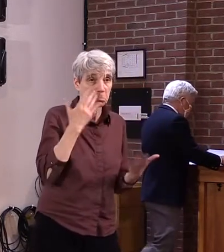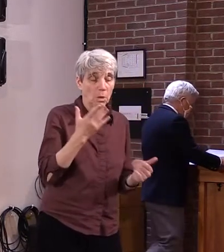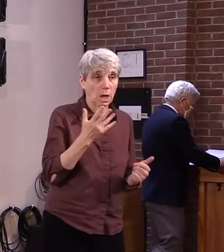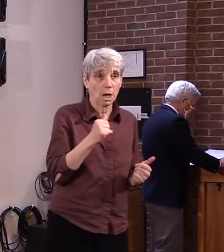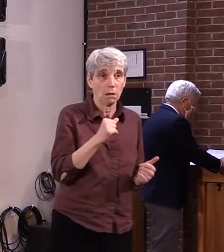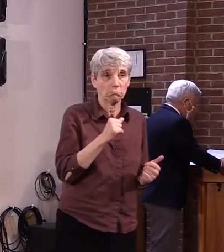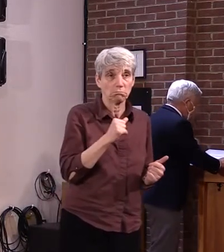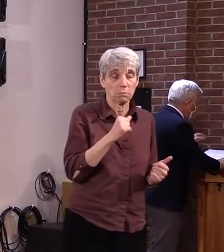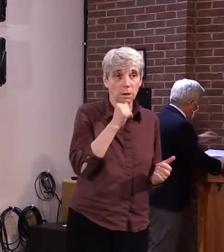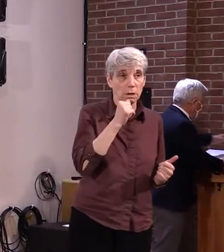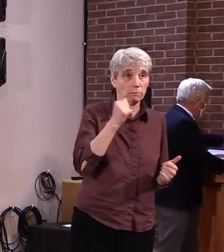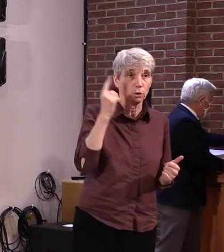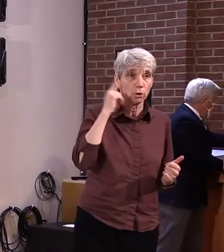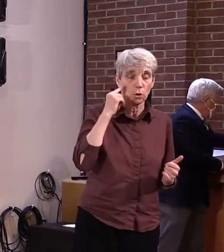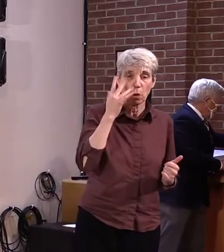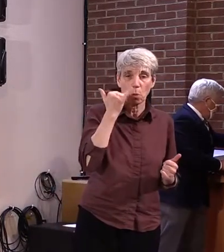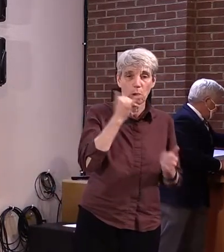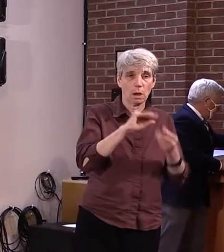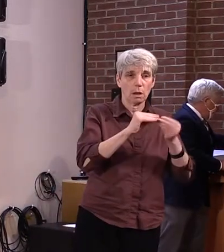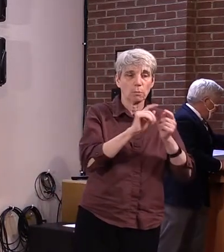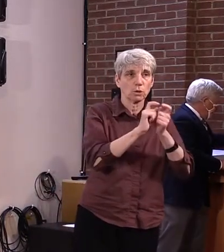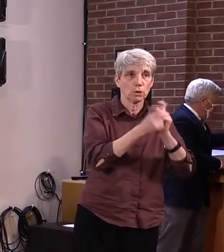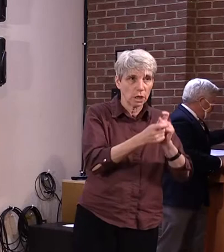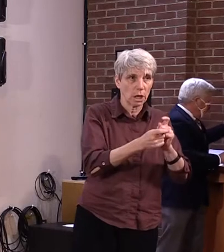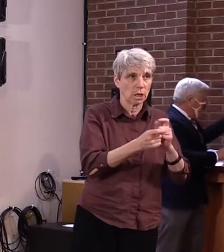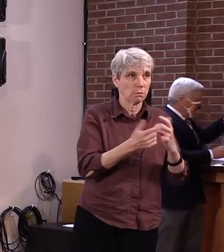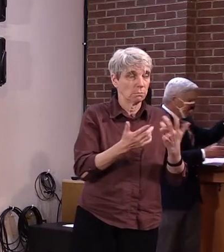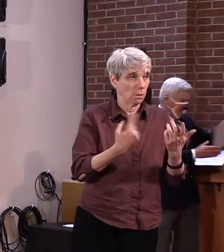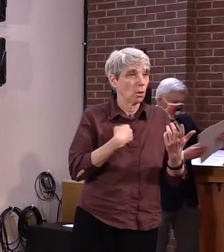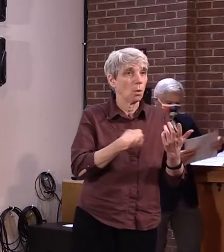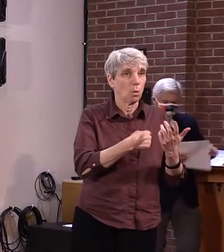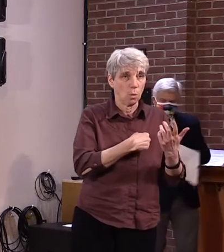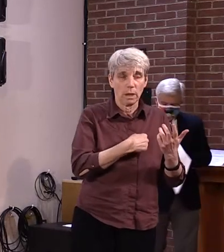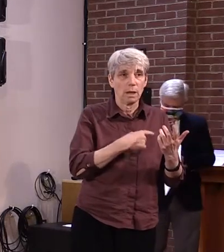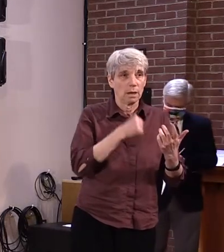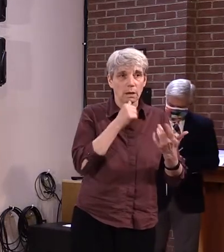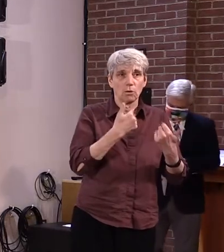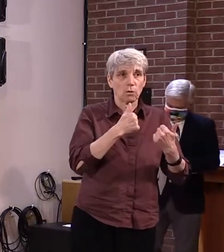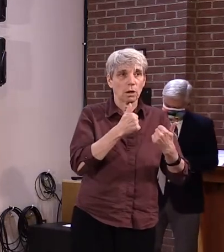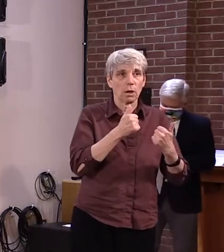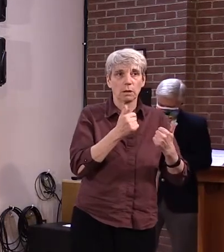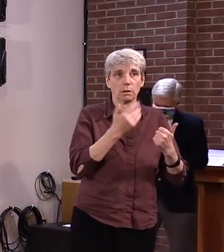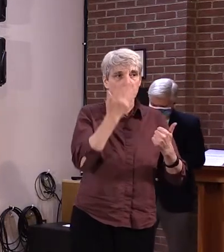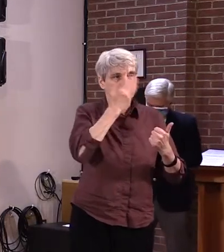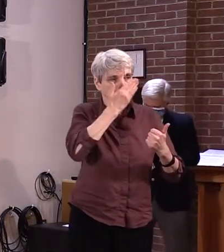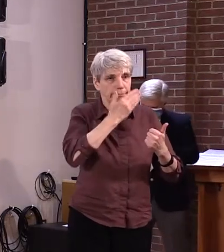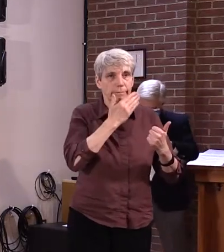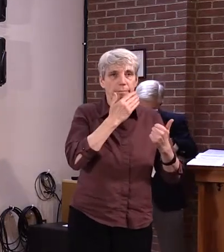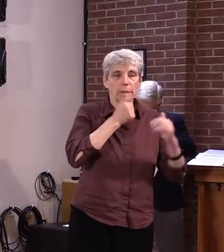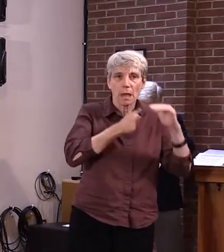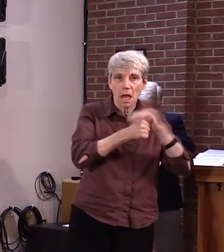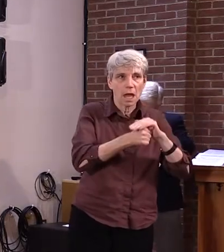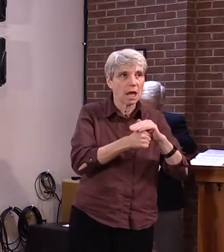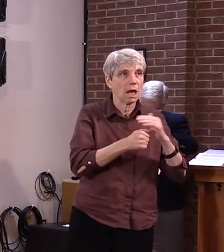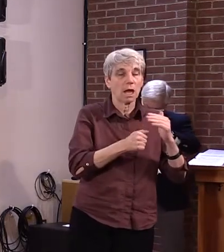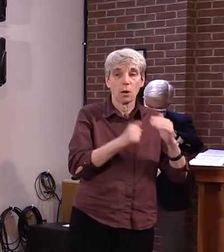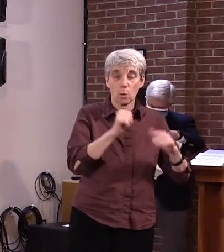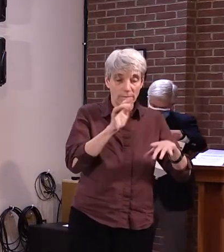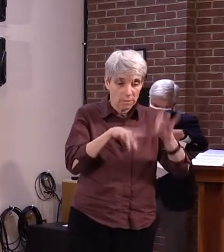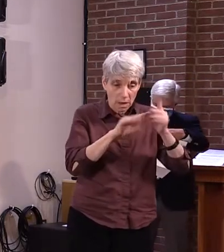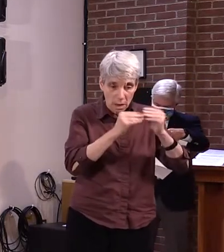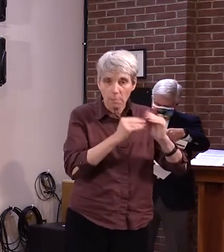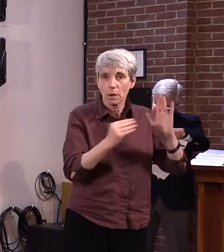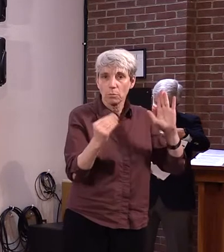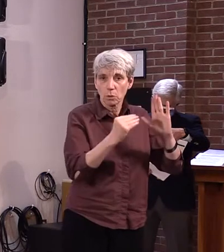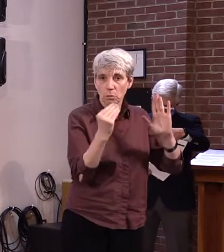transparency. We provide that information to the best of our ability on a daily basis, and it's public facing, so I